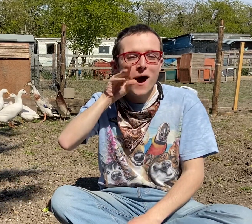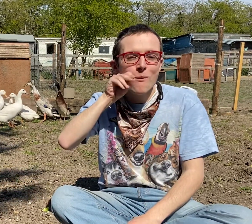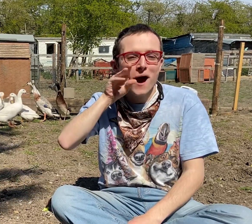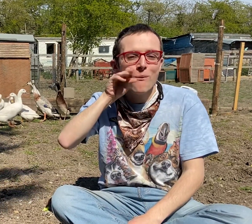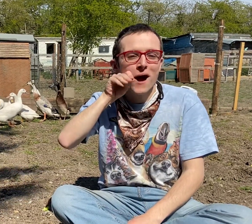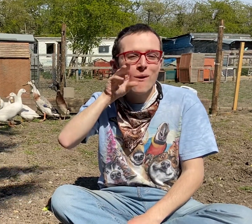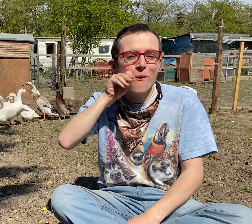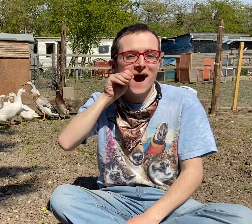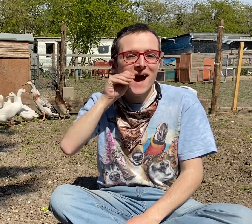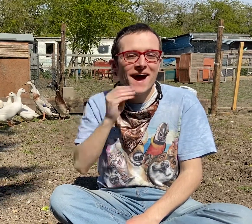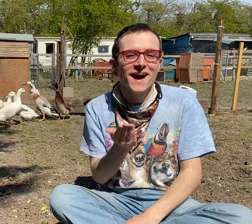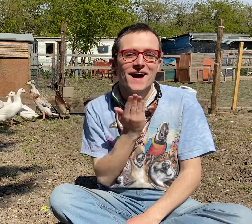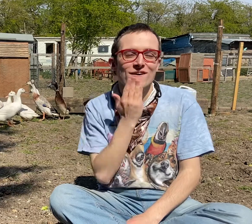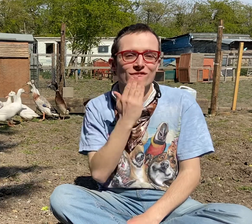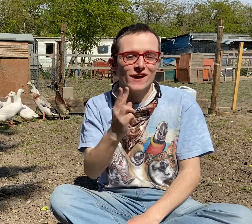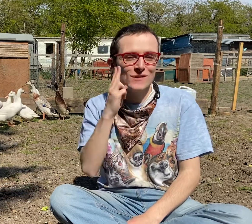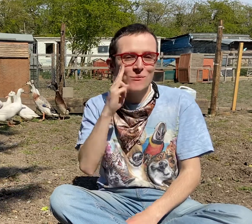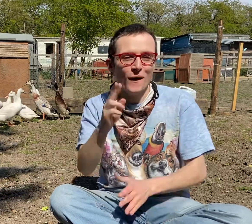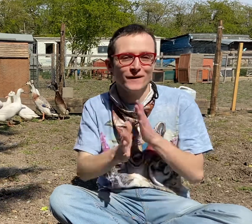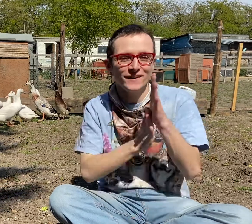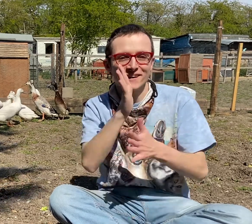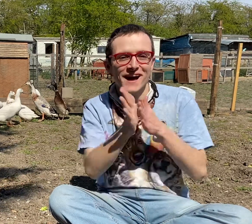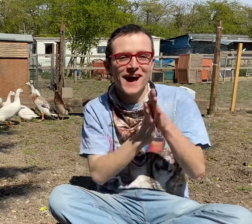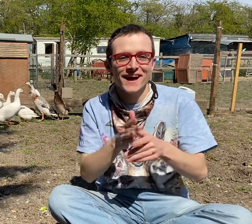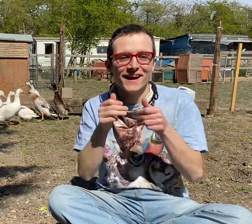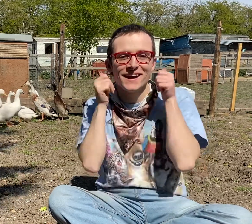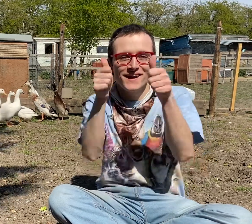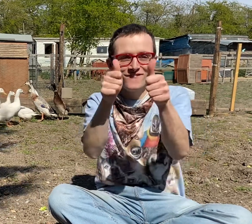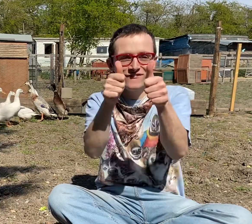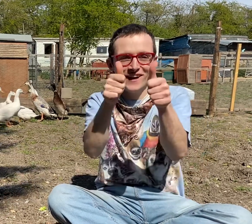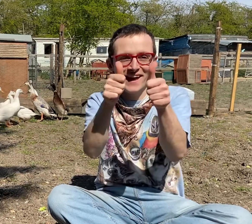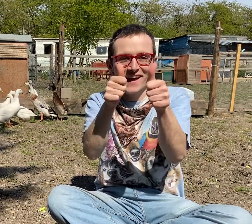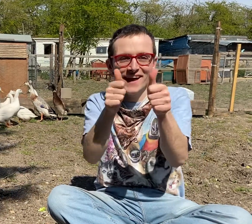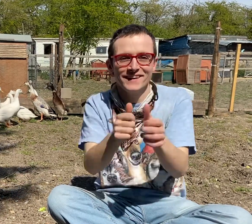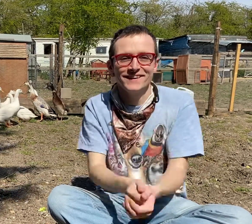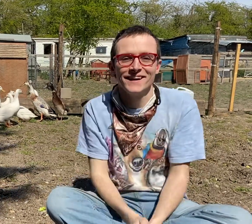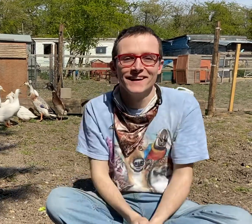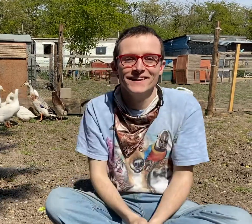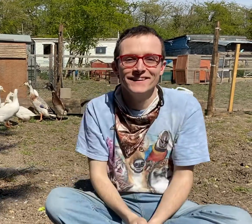ba, ba, ba, like, rocky, got it, pretty, hey, gay.